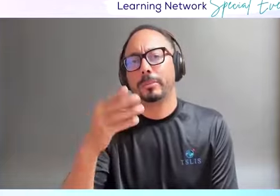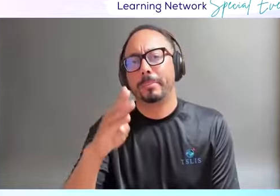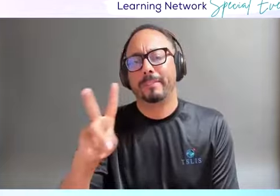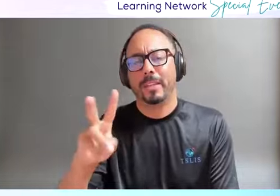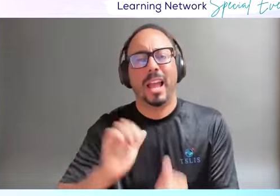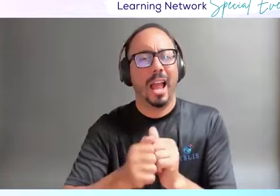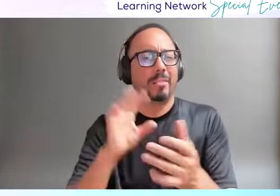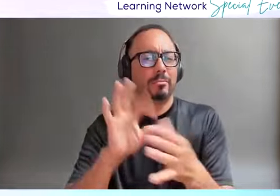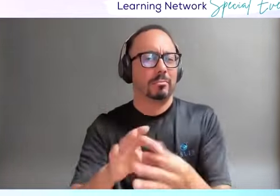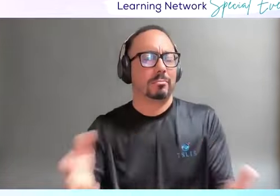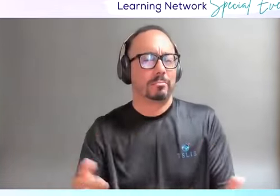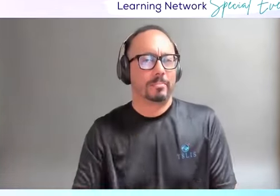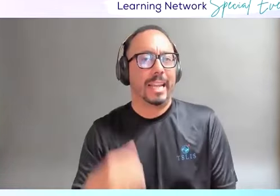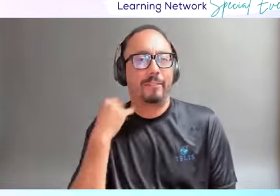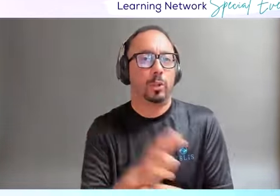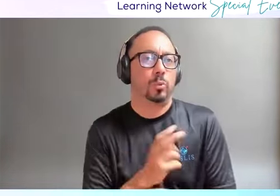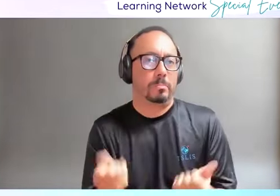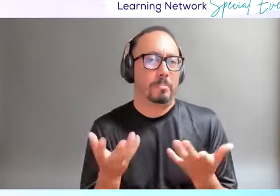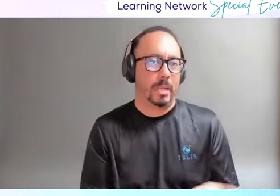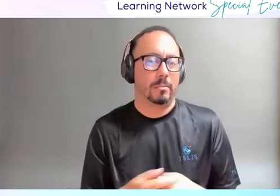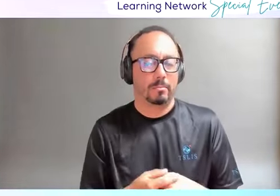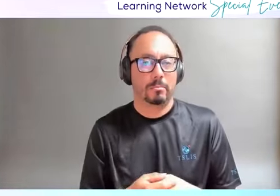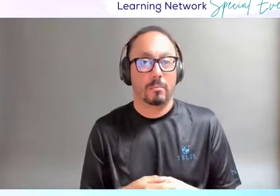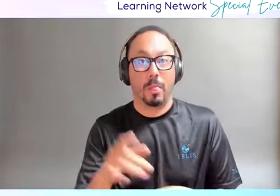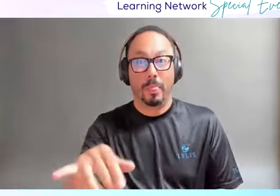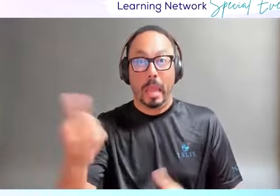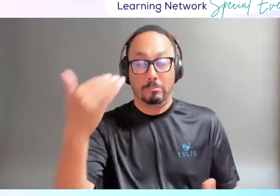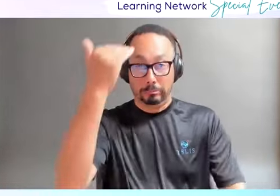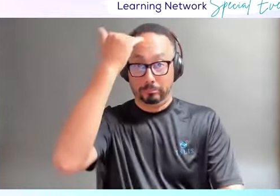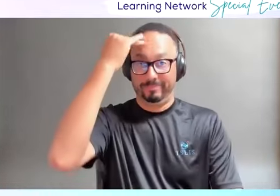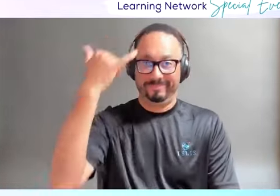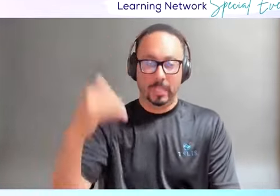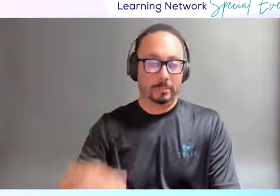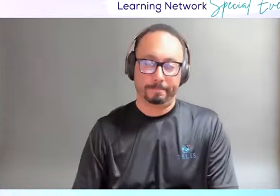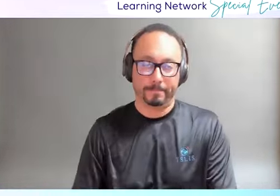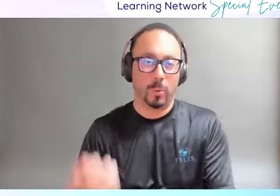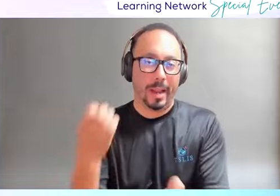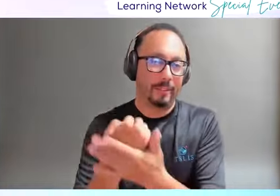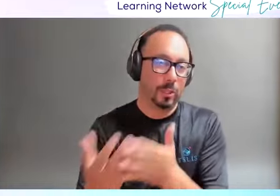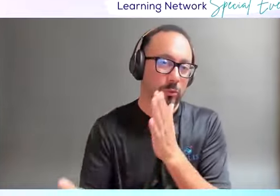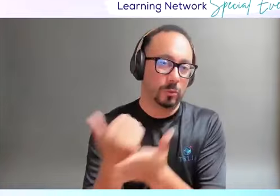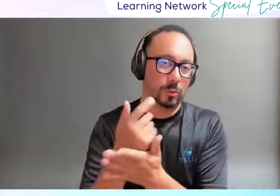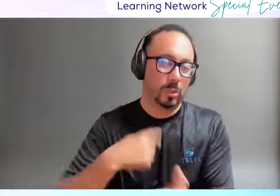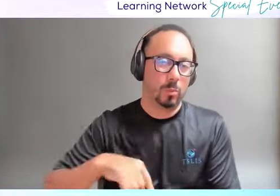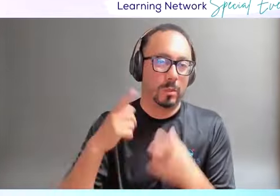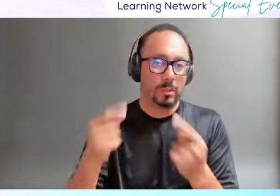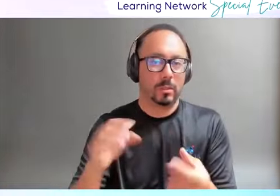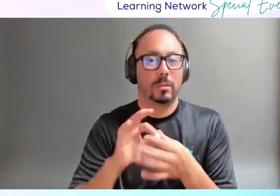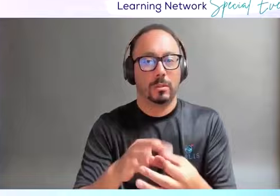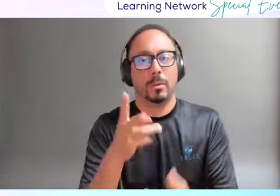I don't have that at my fingertips in terms of an evidence review that we may have done on both of those things together. But